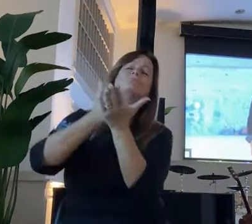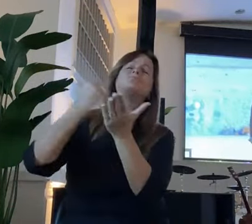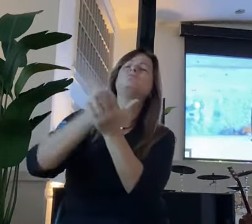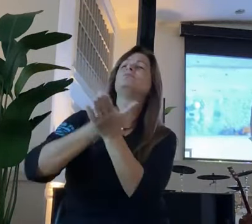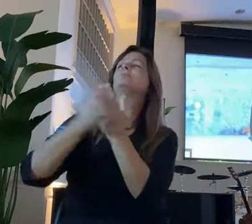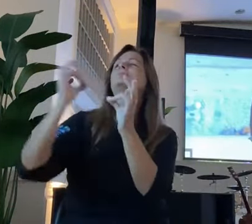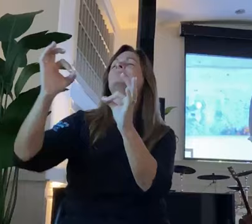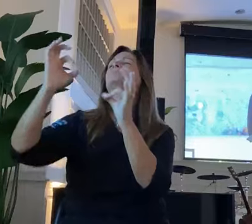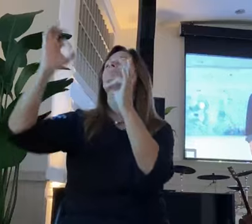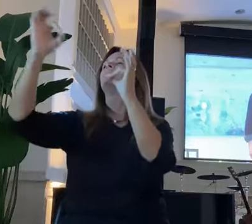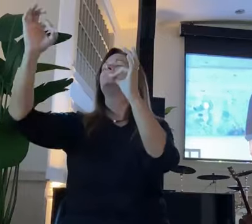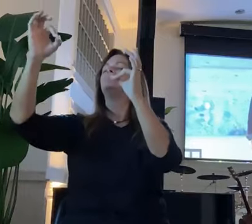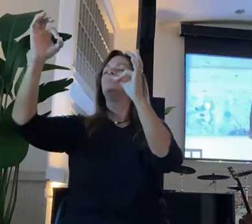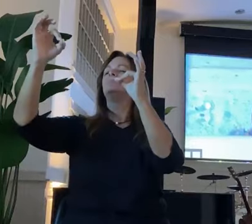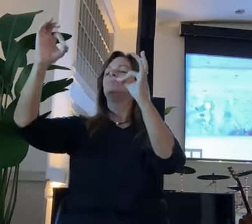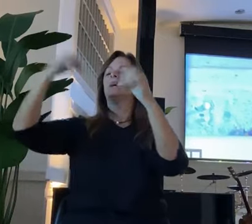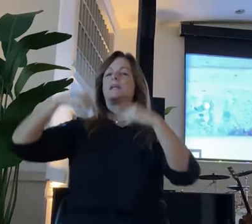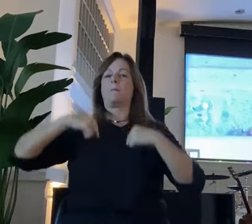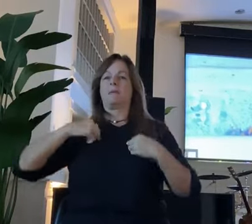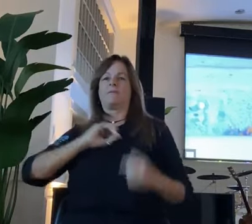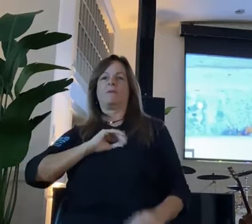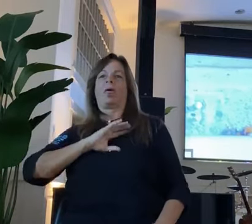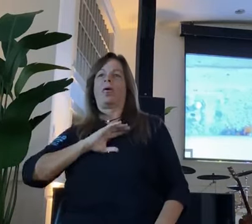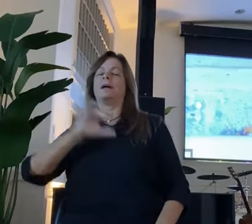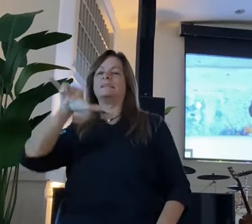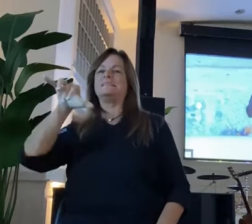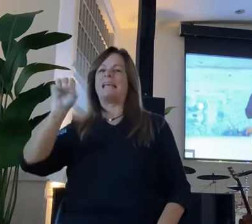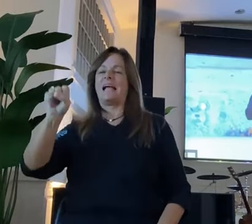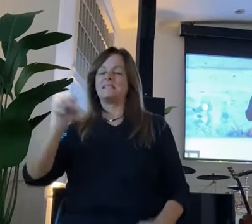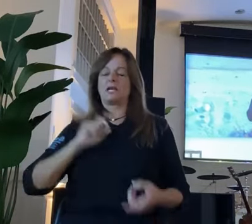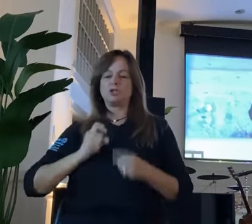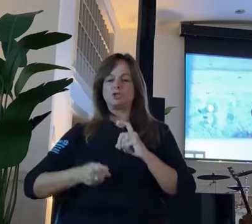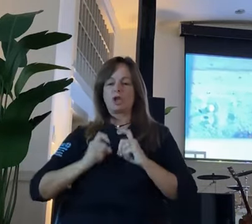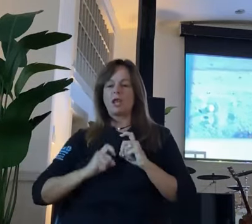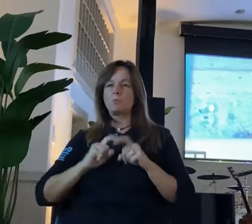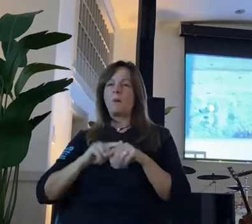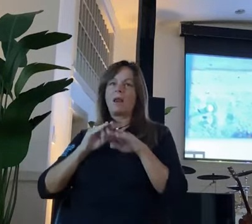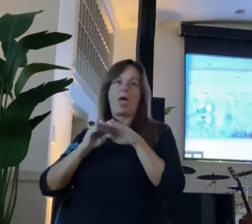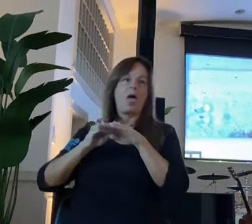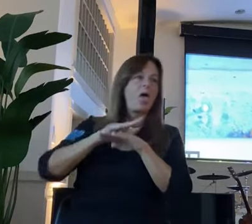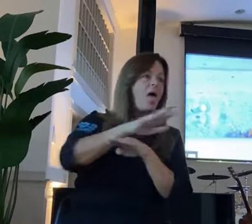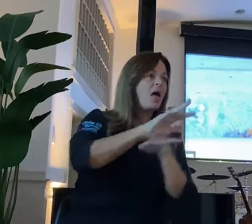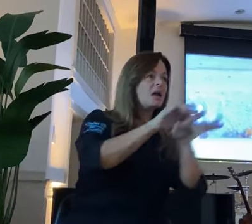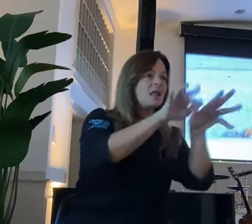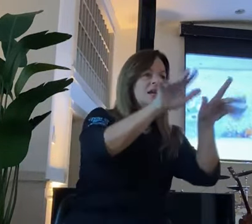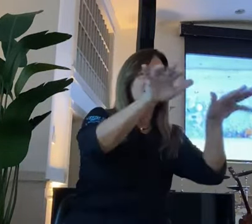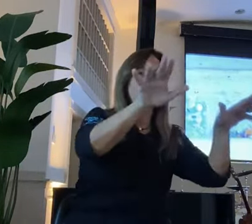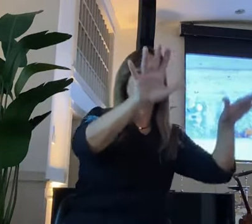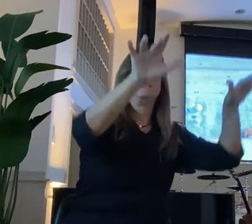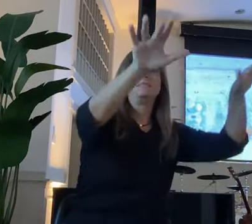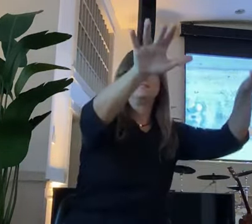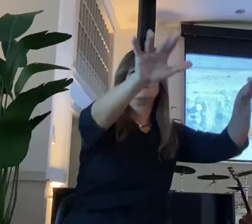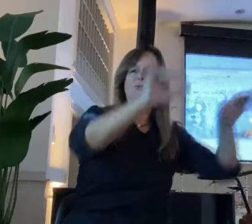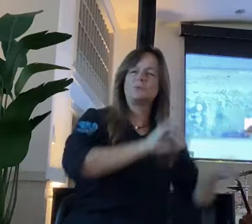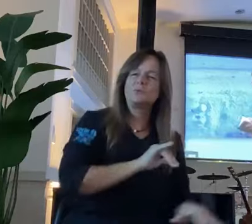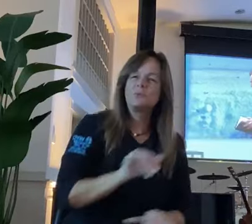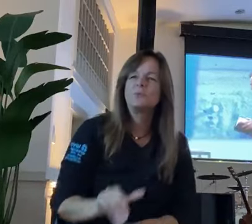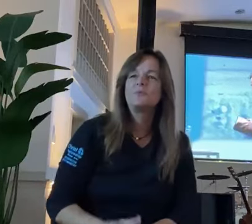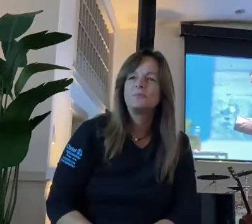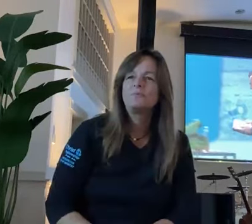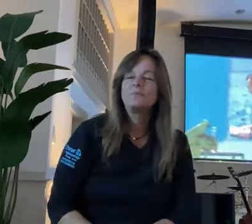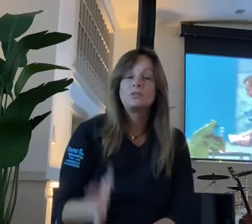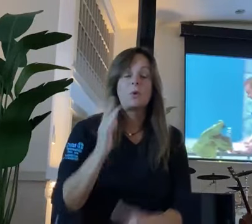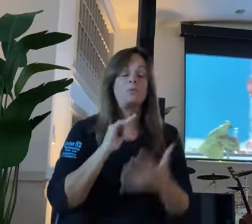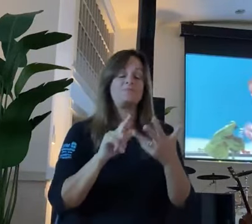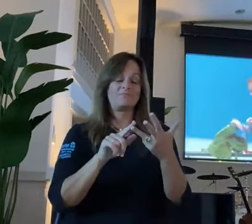your life, it's not just about what God and the Spirit is doing in you. It's what He wants to do through you. Okay, one